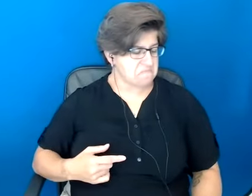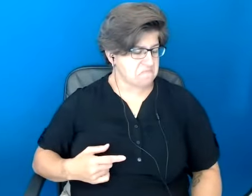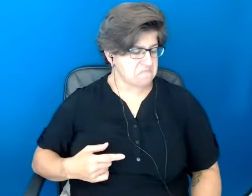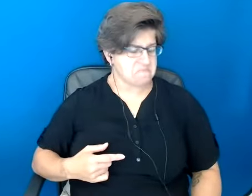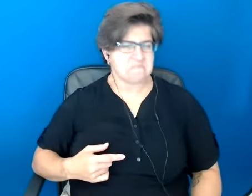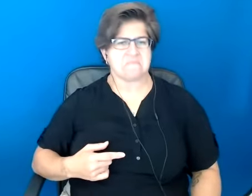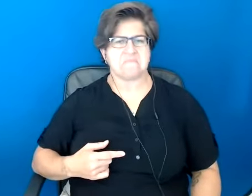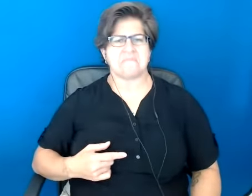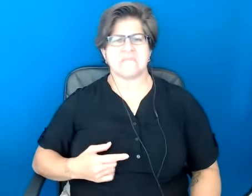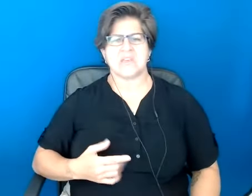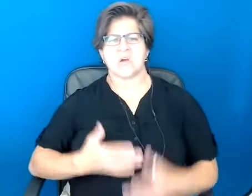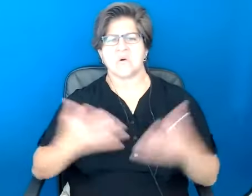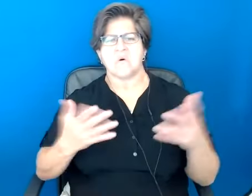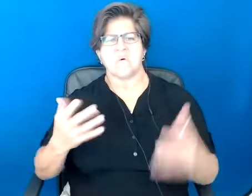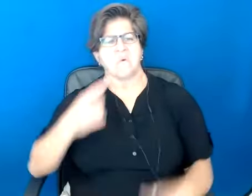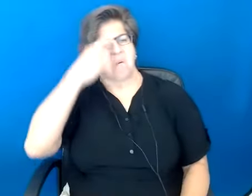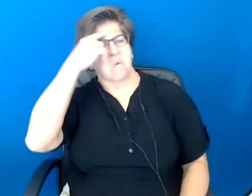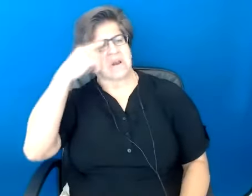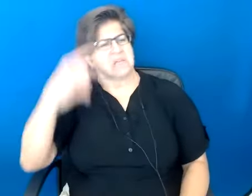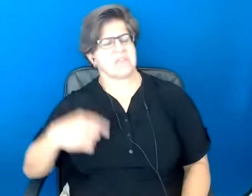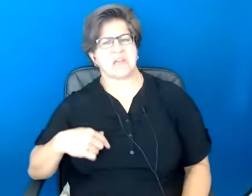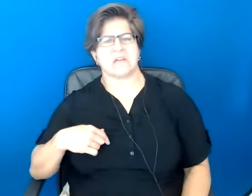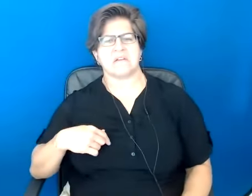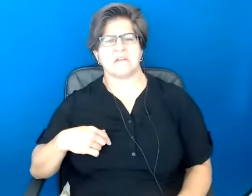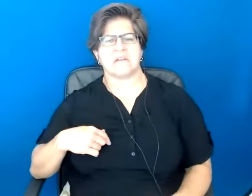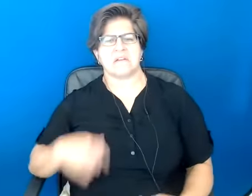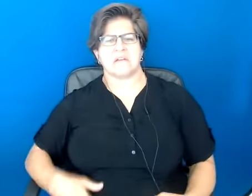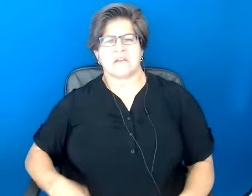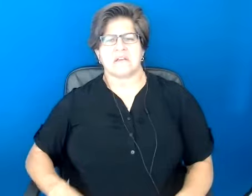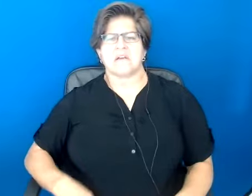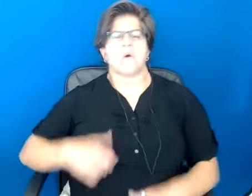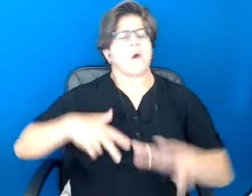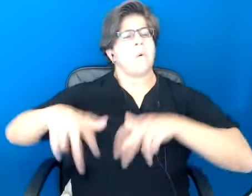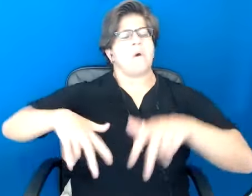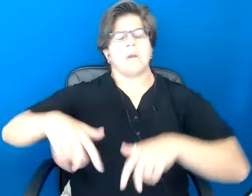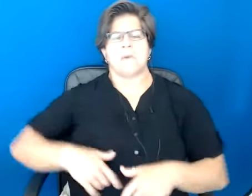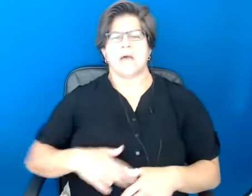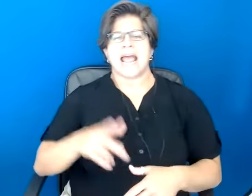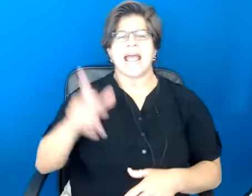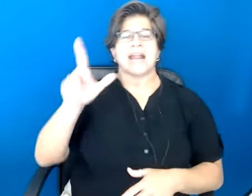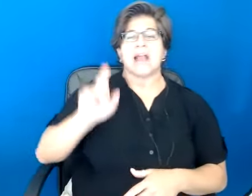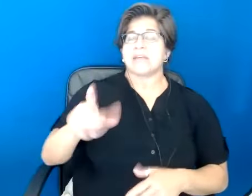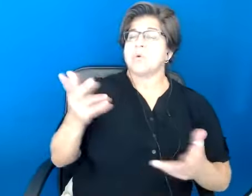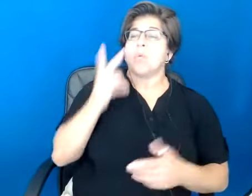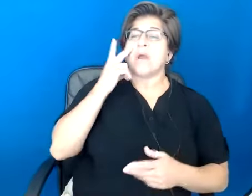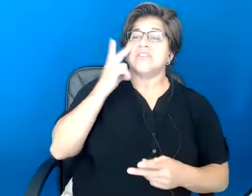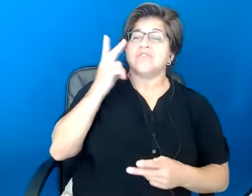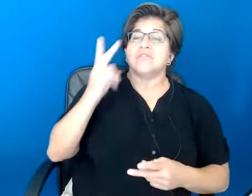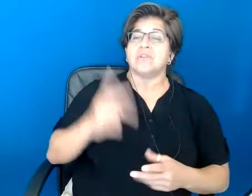mood? Me? No, no, me. I'll wait. And I would phone somebody for Glasgow and I would say to them, what do you think of